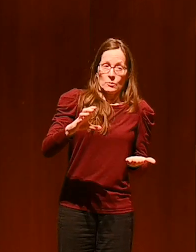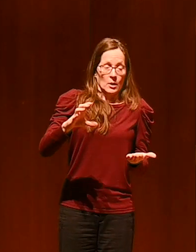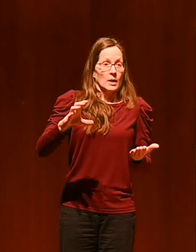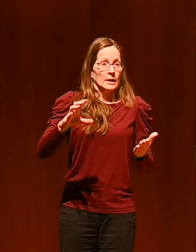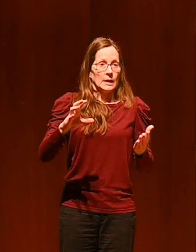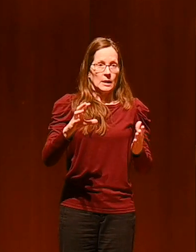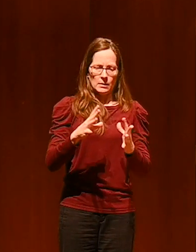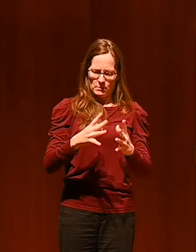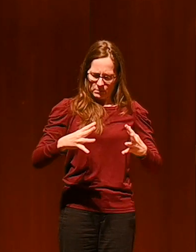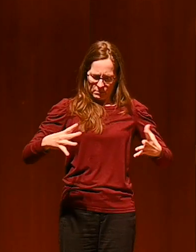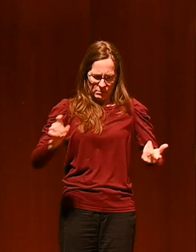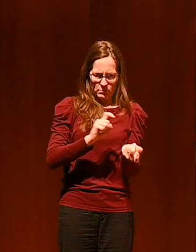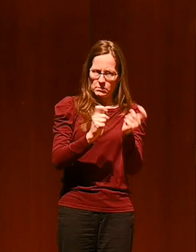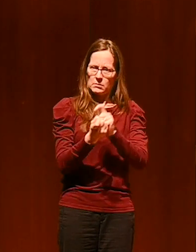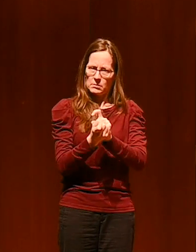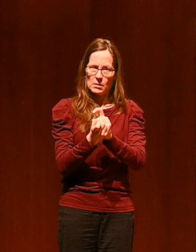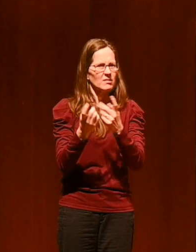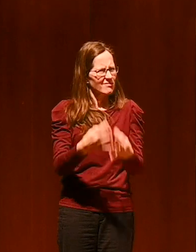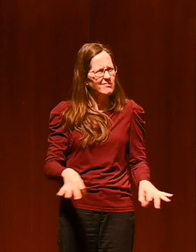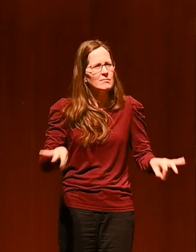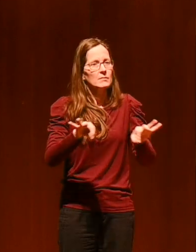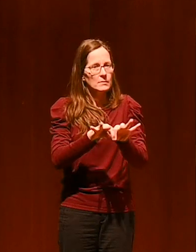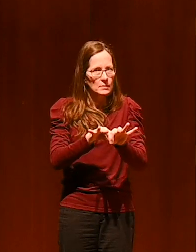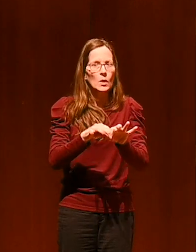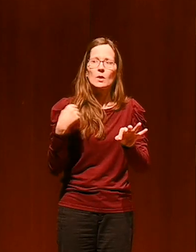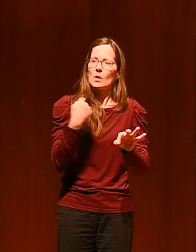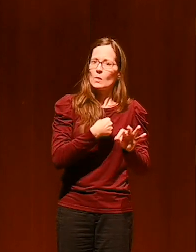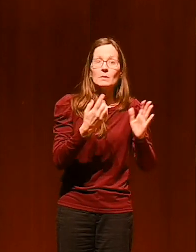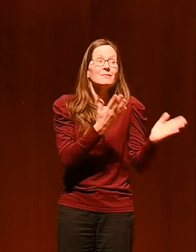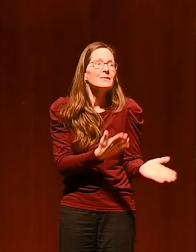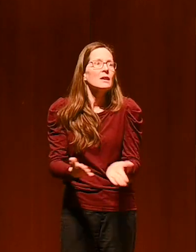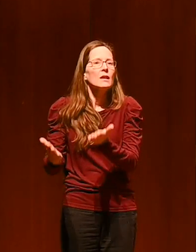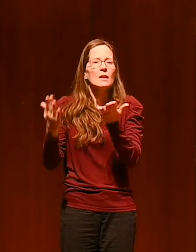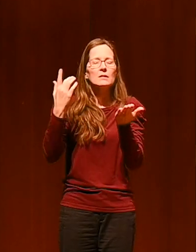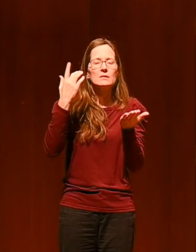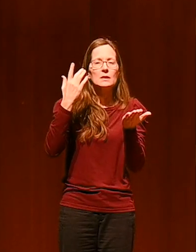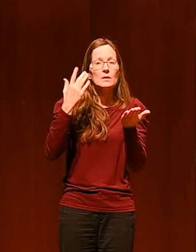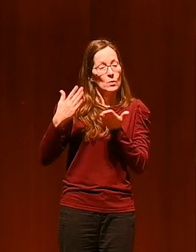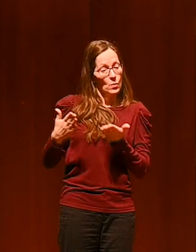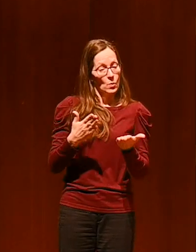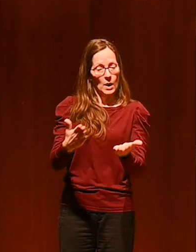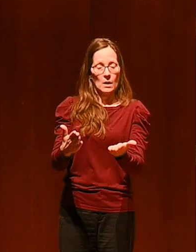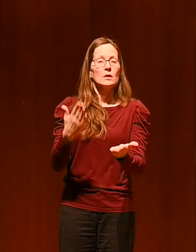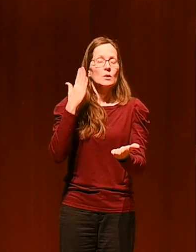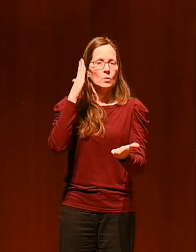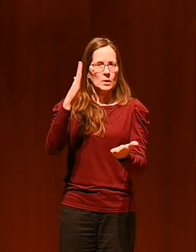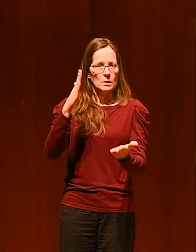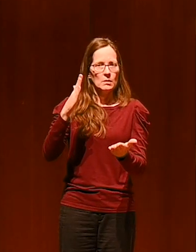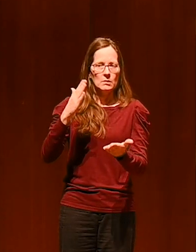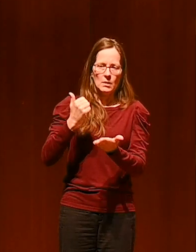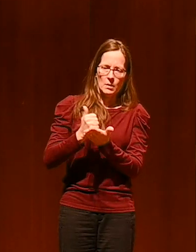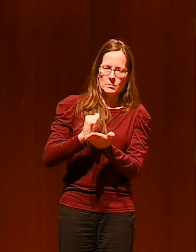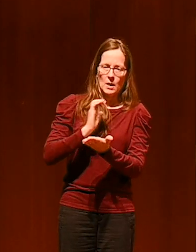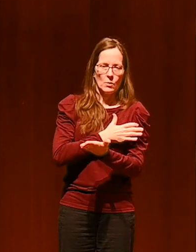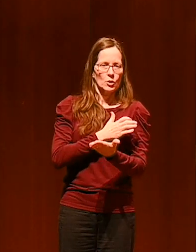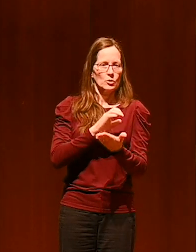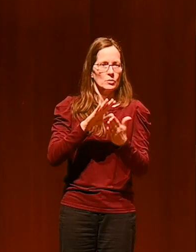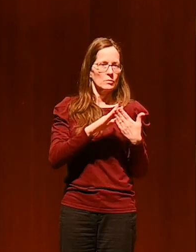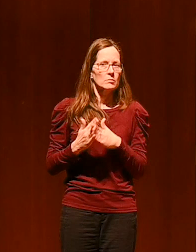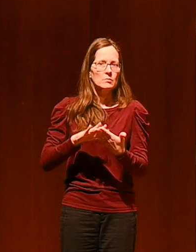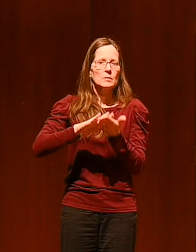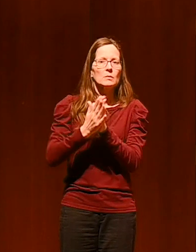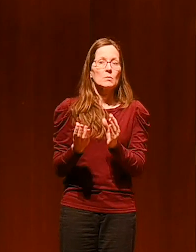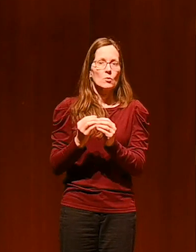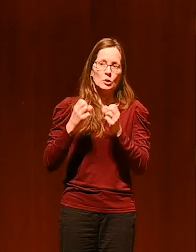plan for the future of arts and culture development in a way that strengthens our community and supports the artists and